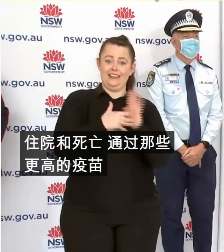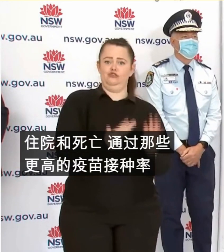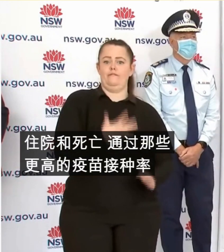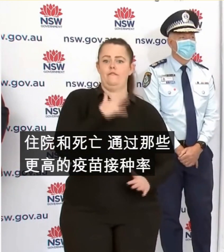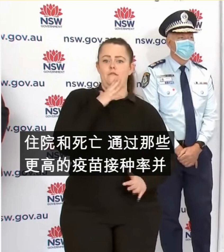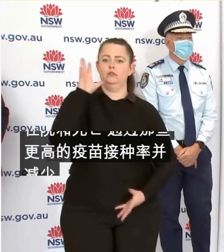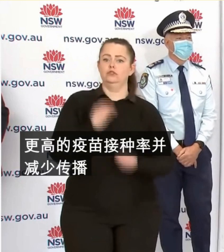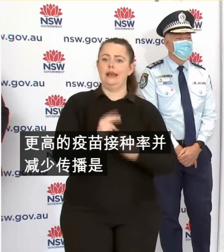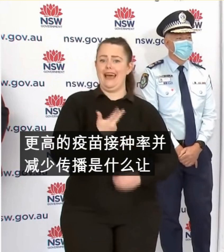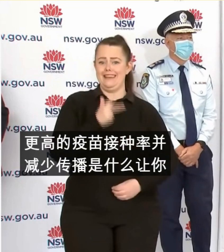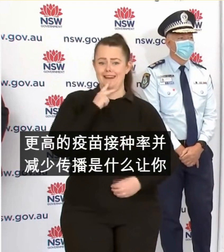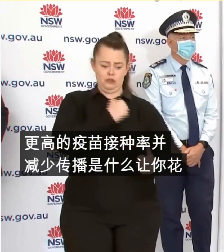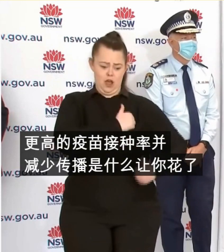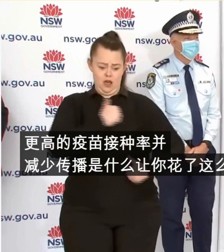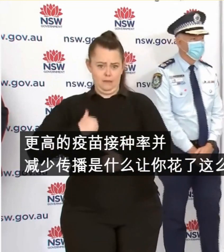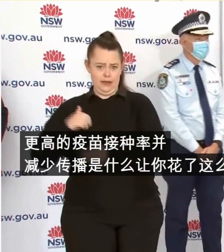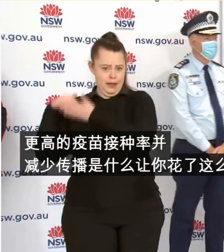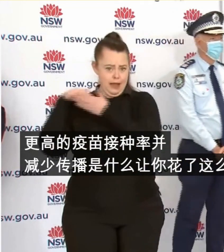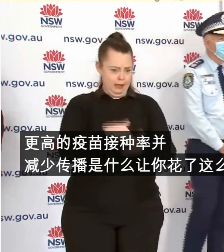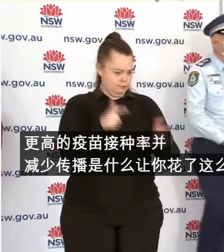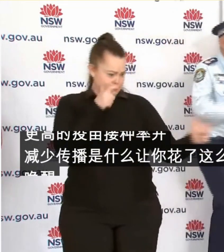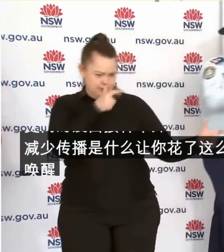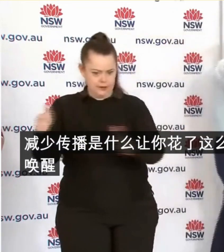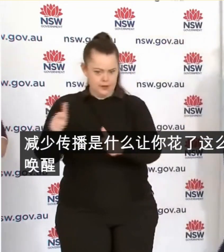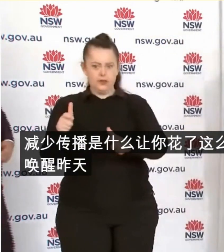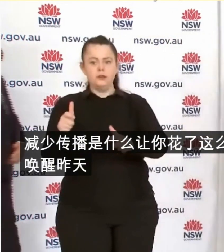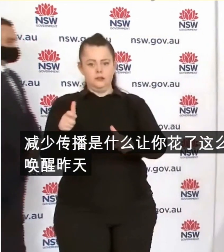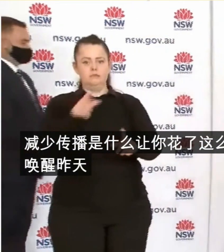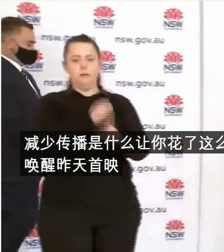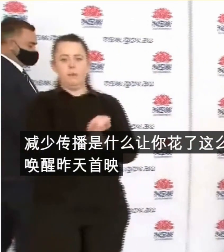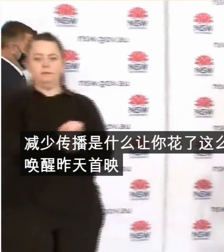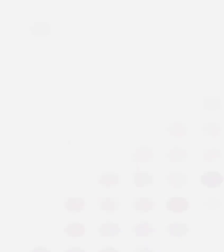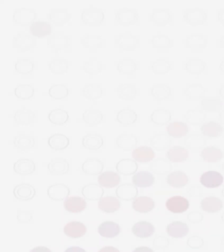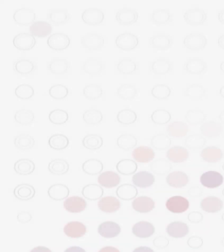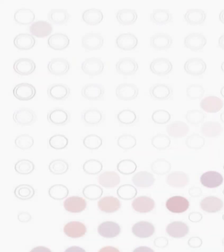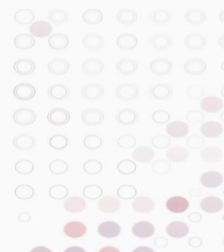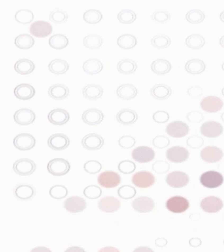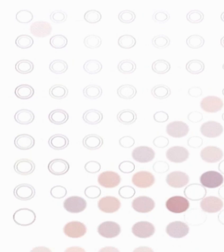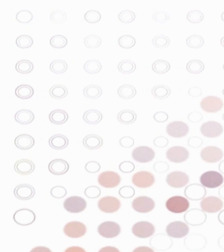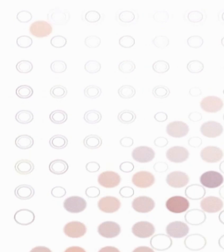vaccination rates, and also to reduce the spread. Thank you, everybody.